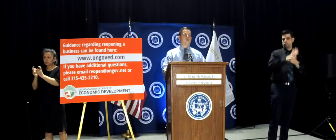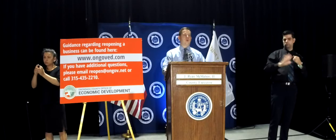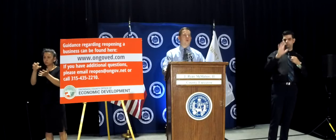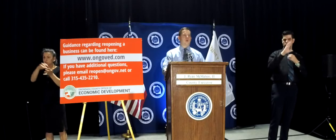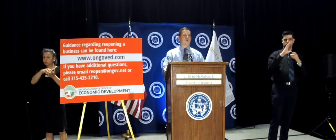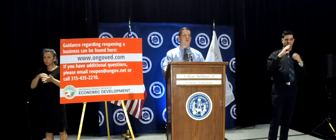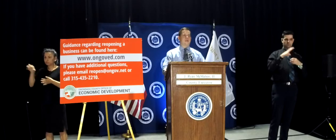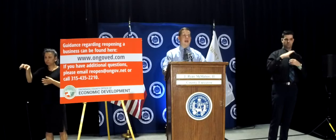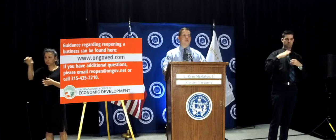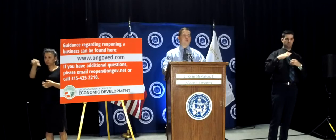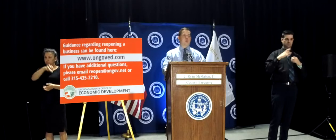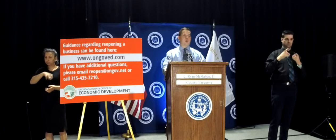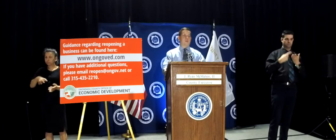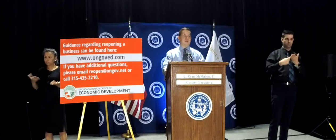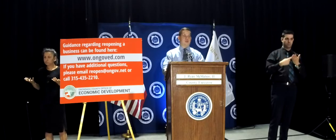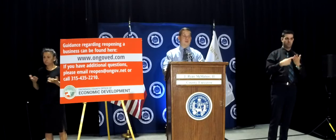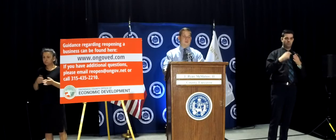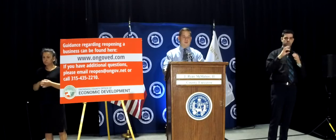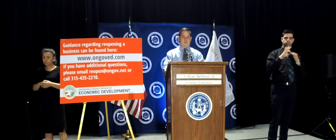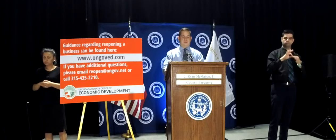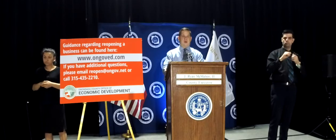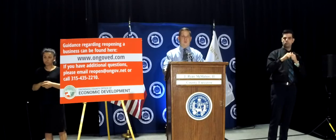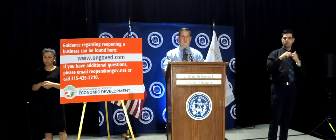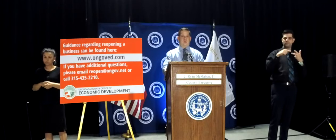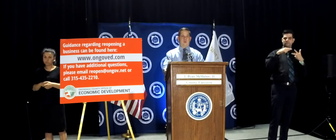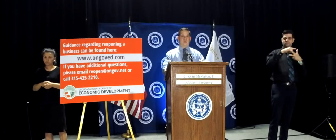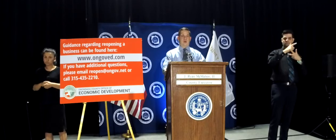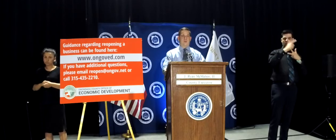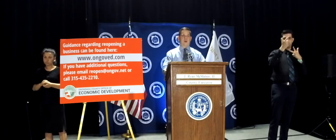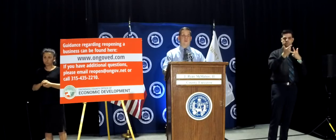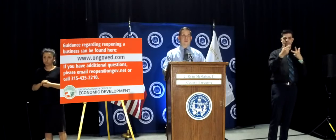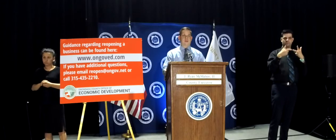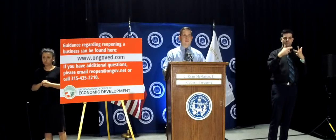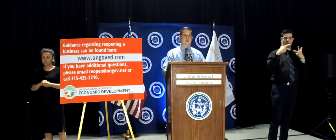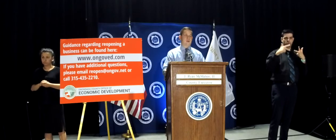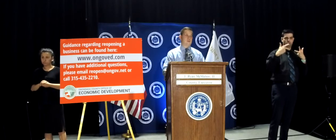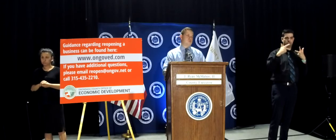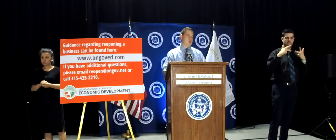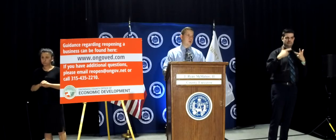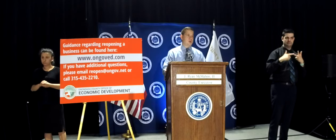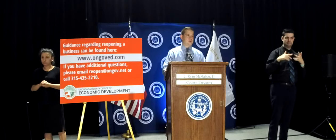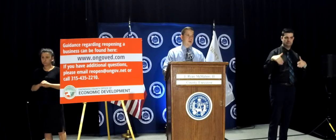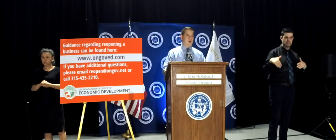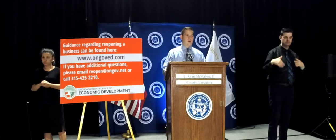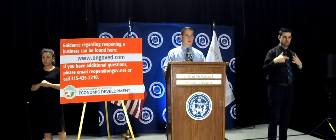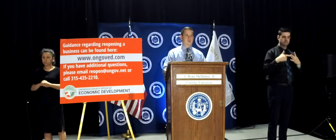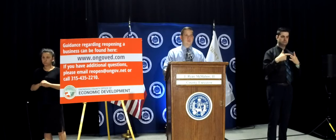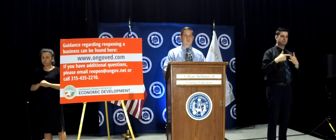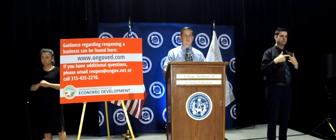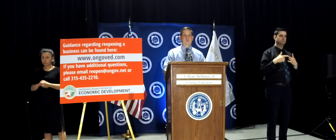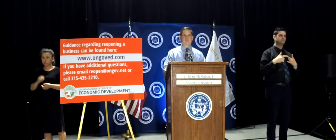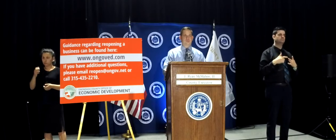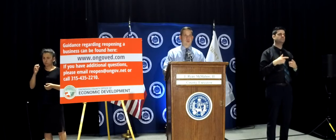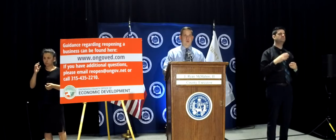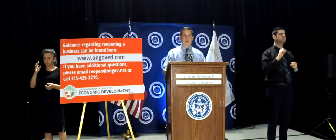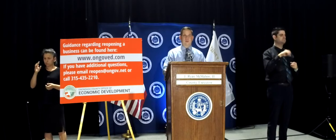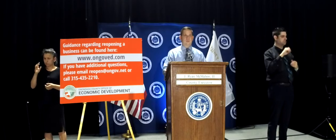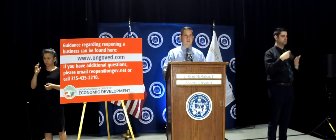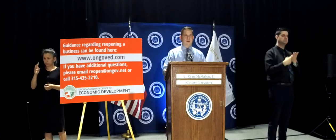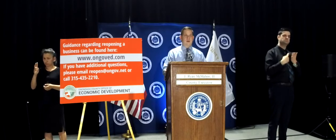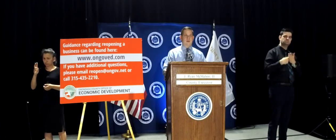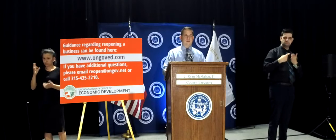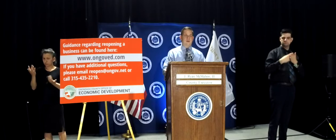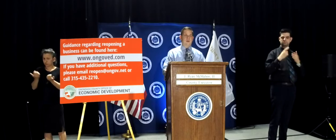we reviewed the dashboard metrics to compare them with what we talk about every day today, and they all look